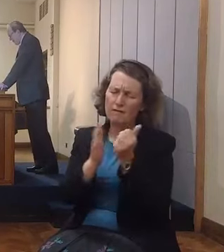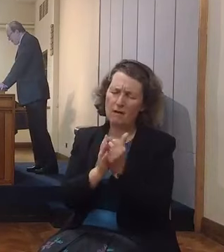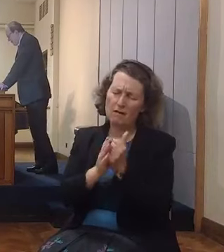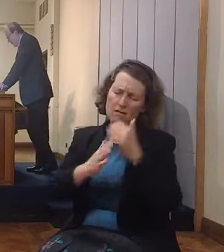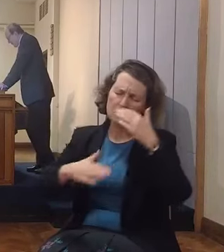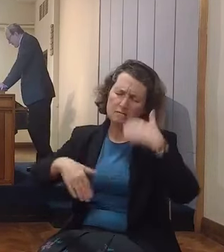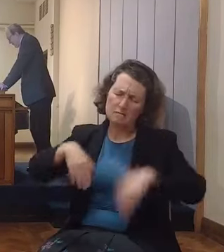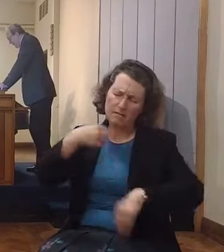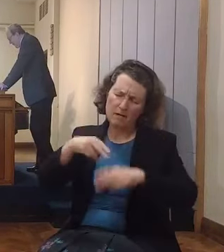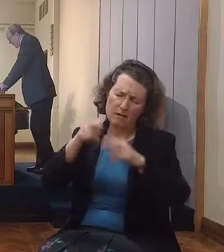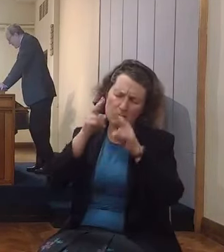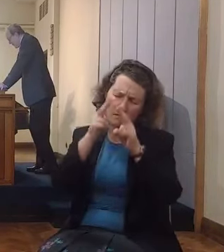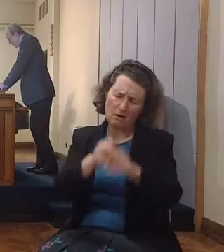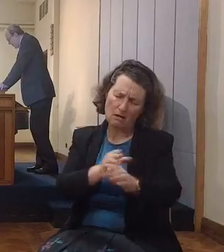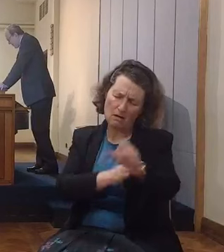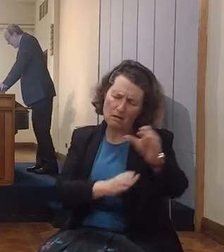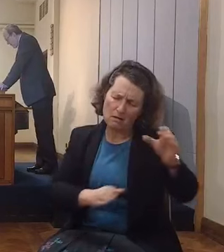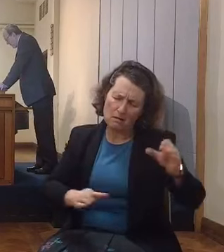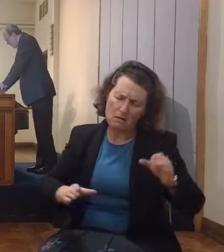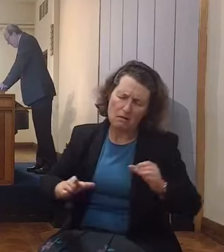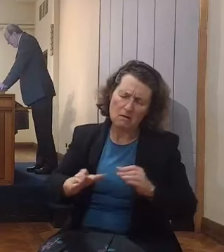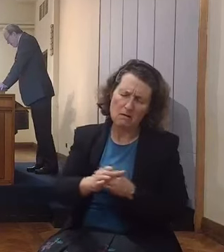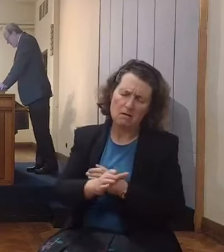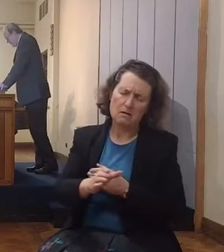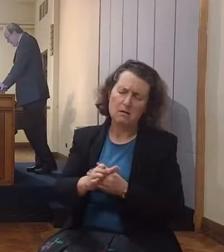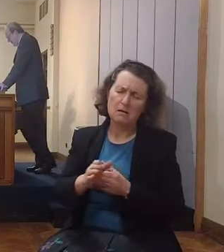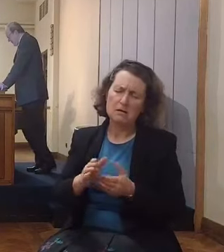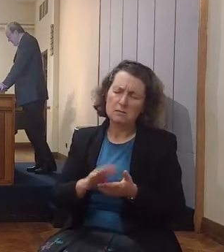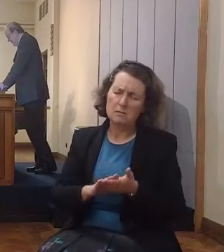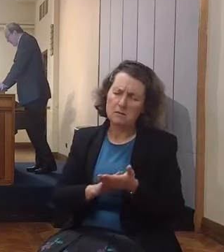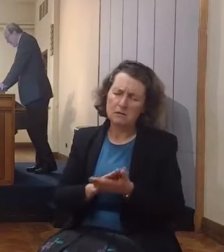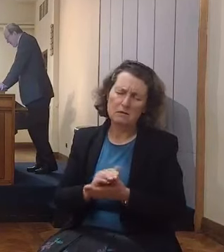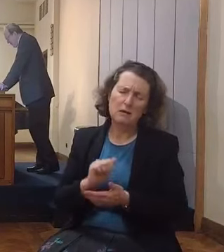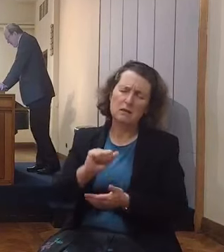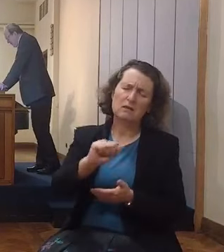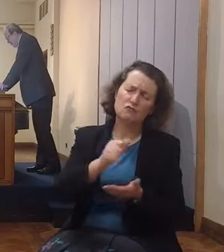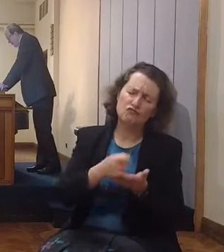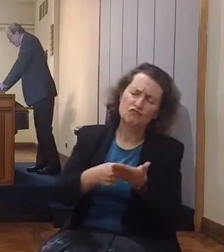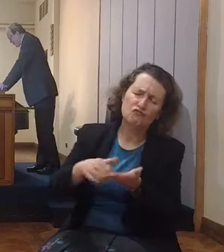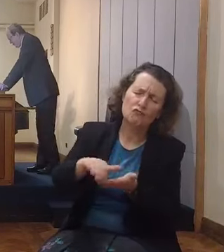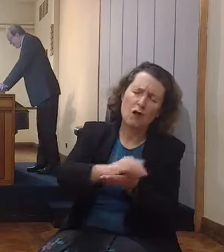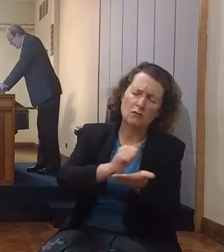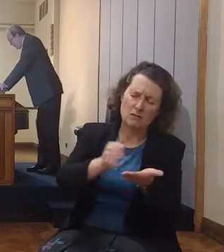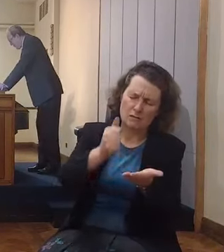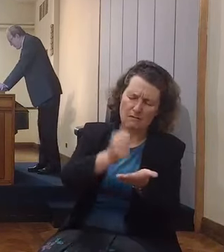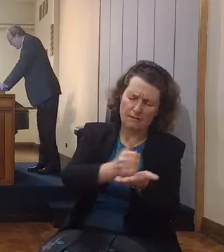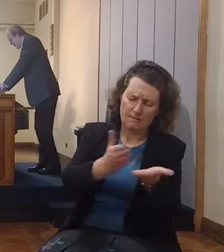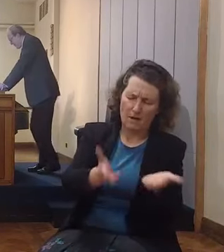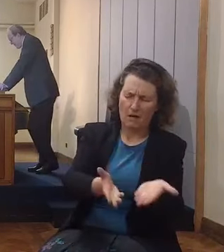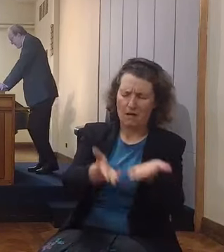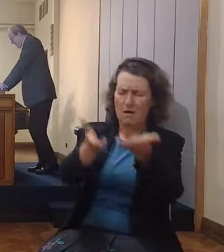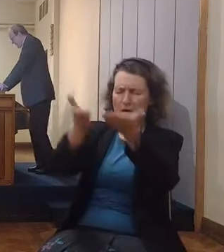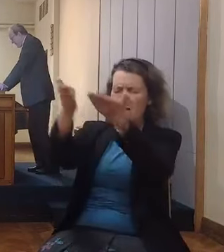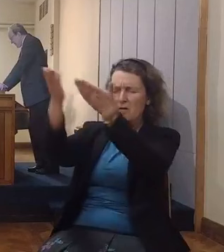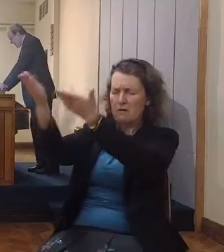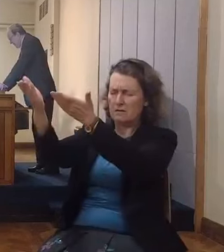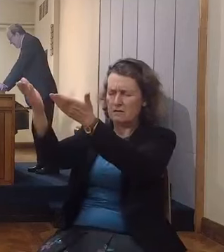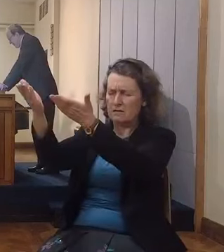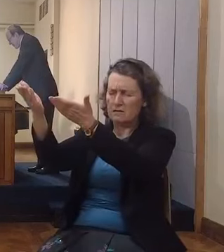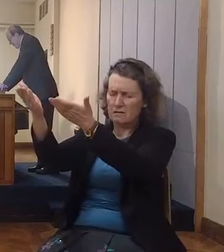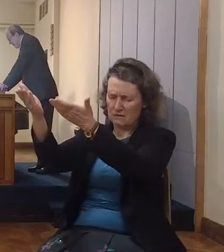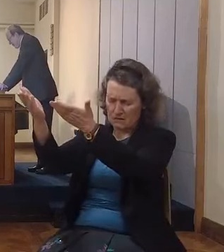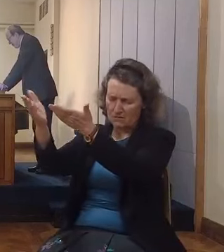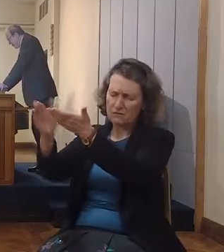perfect righteousness on our behalf. We praise thee and thank thee for the sure and certain